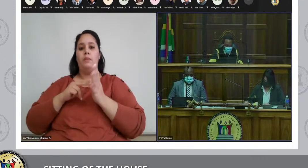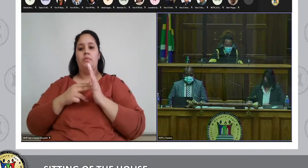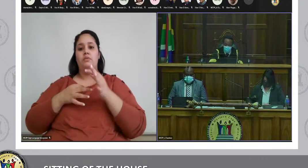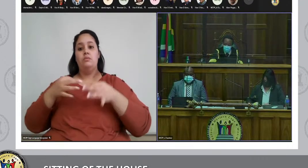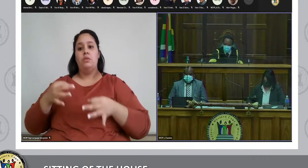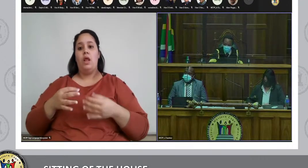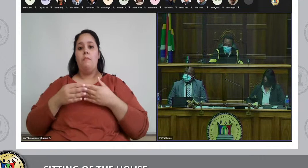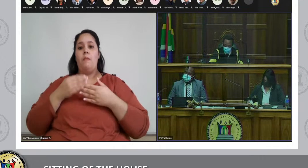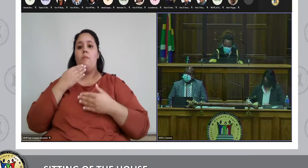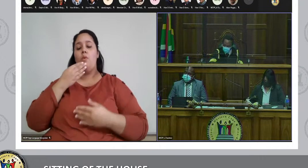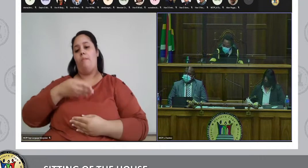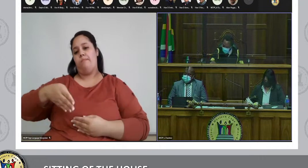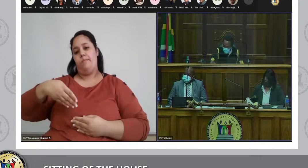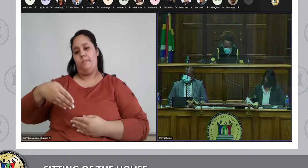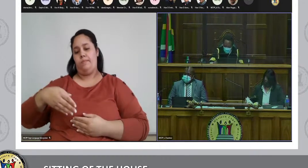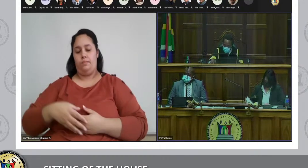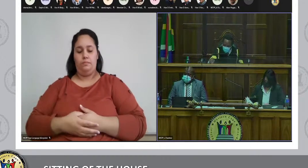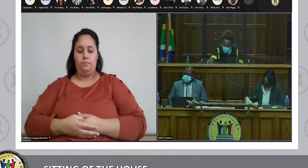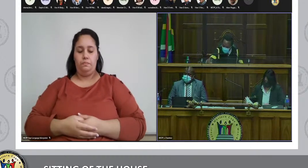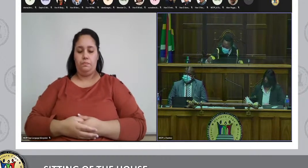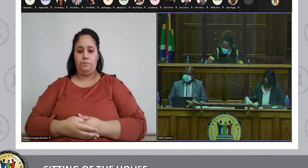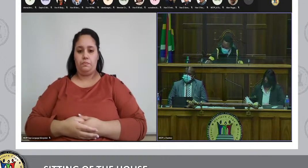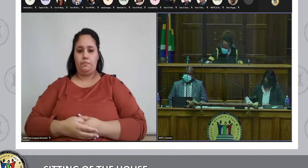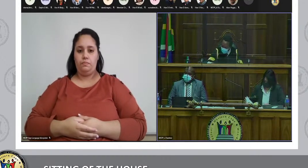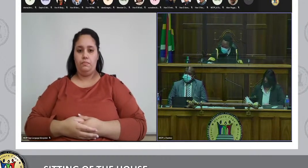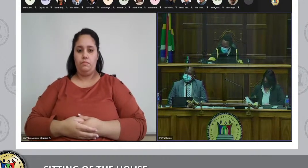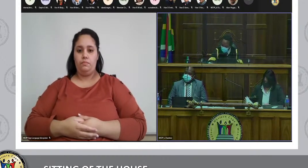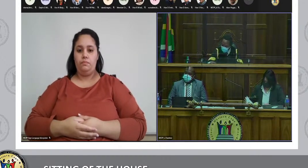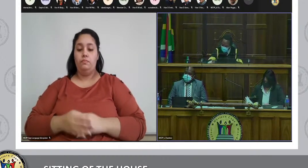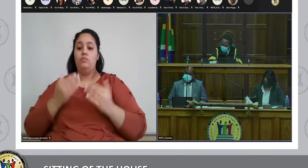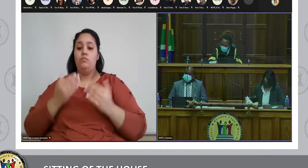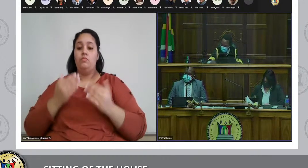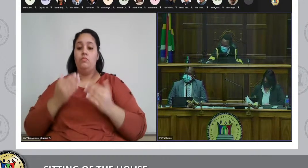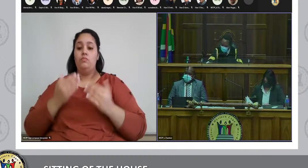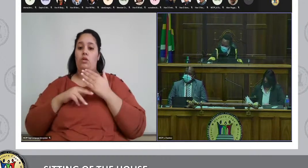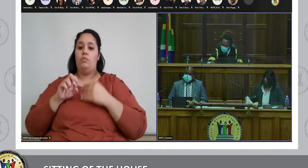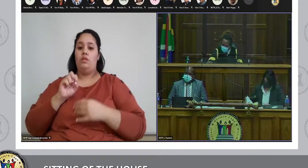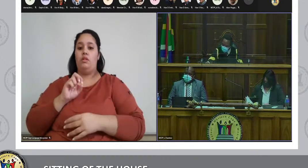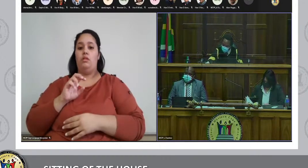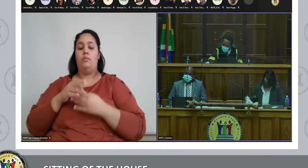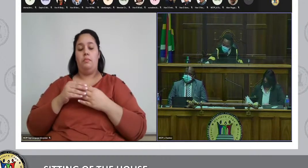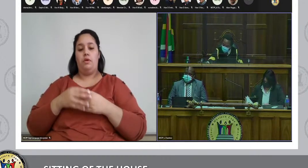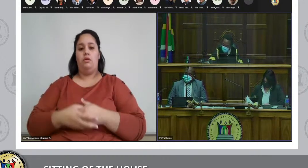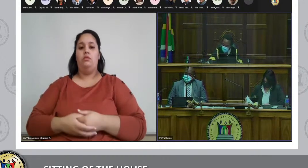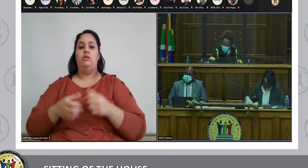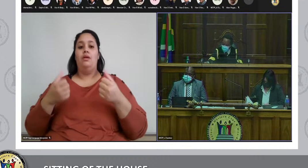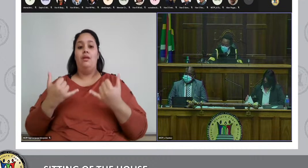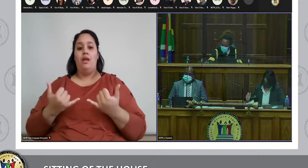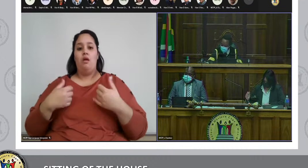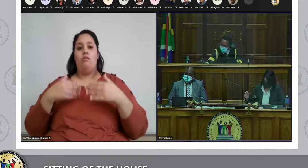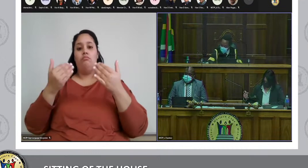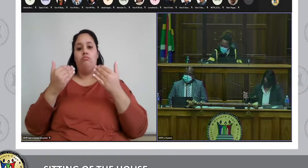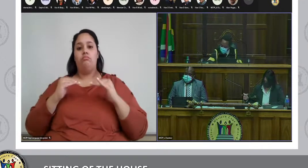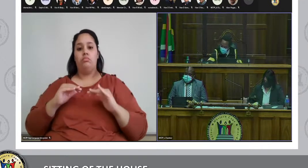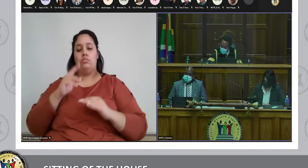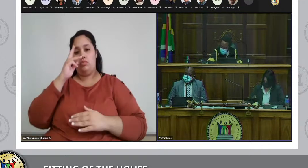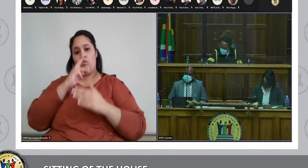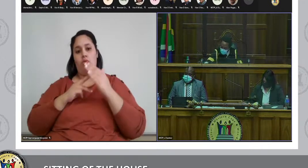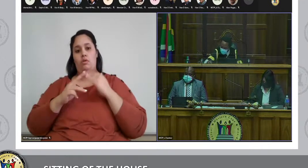not here with us in the chamber. Thank you, Honorable Van der Westhuizen. I now recognize the